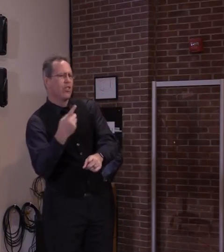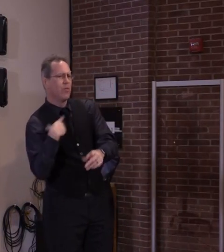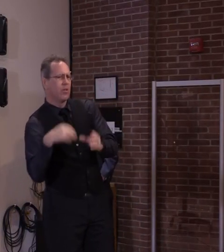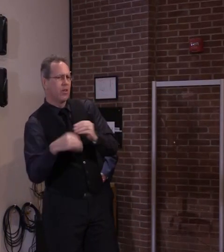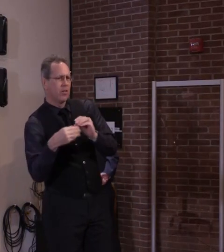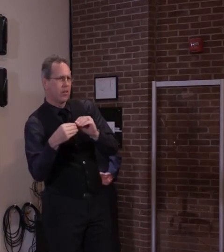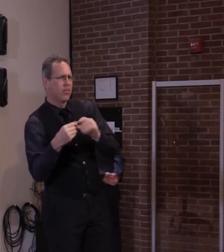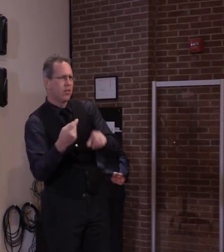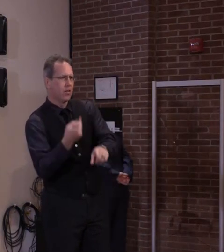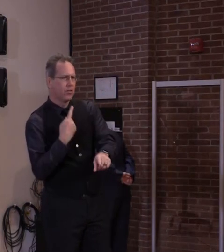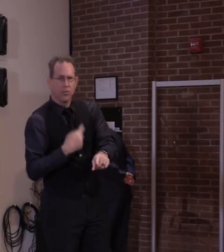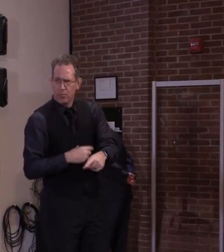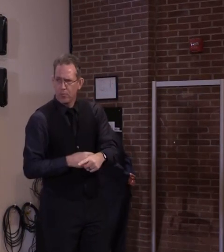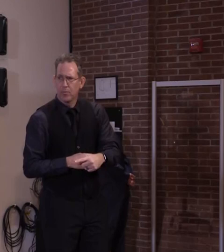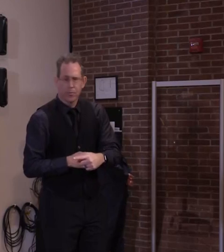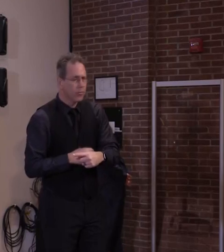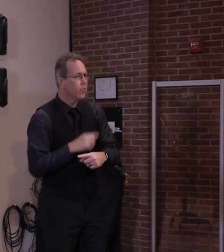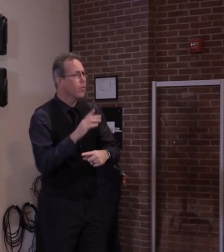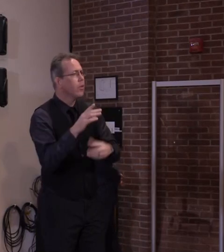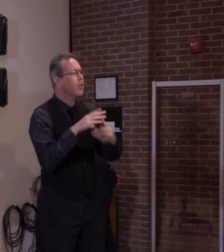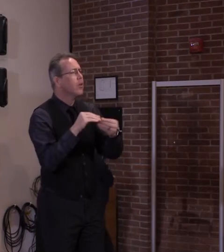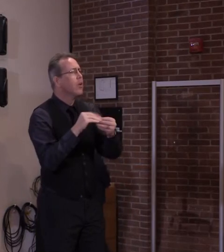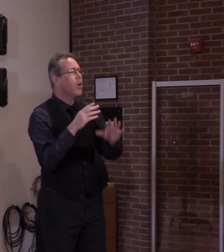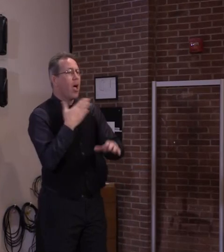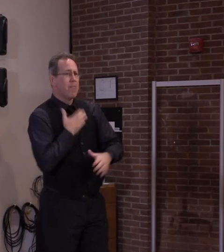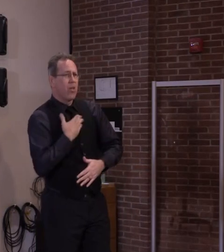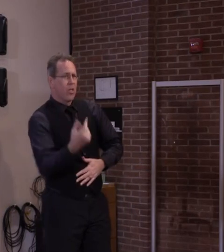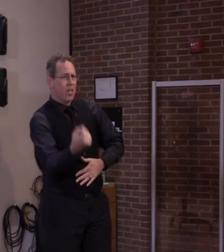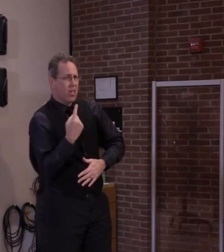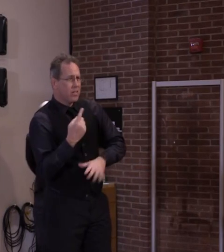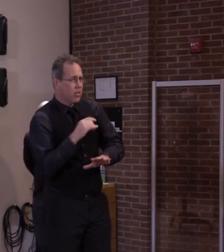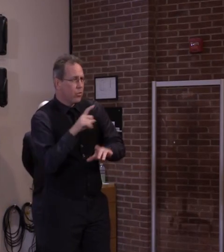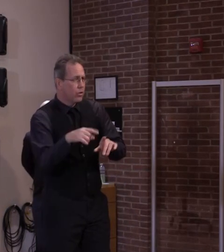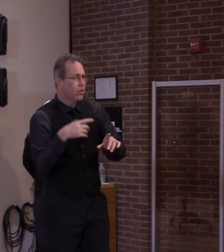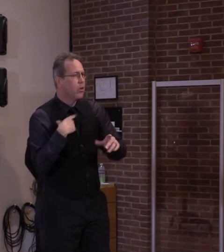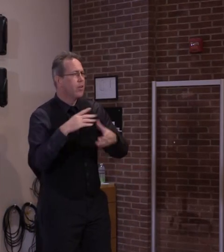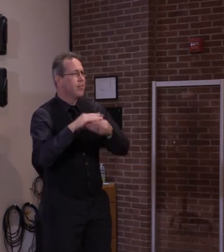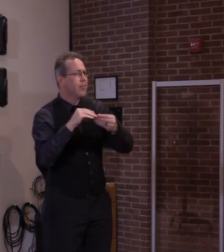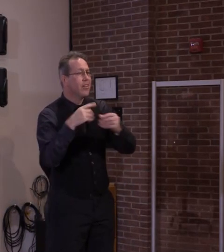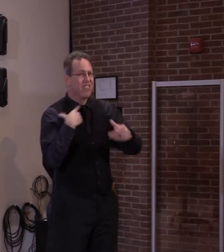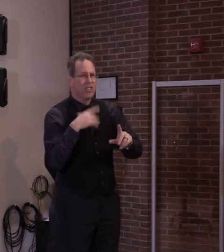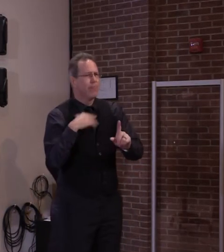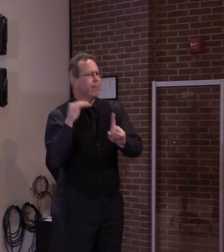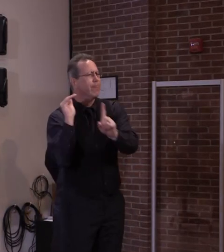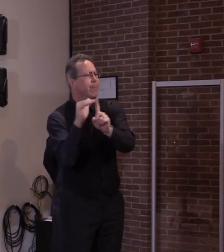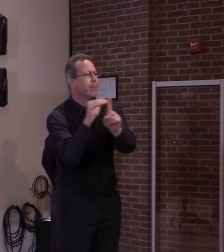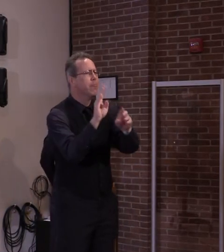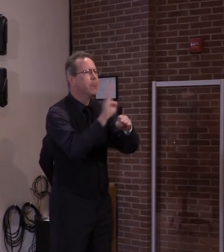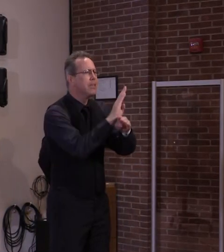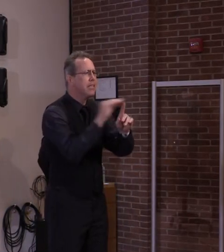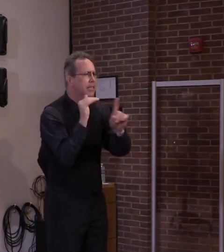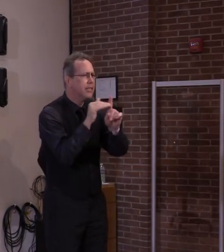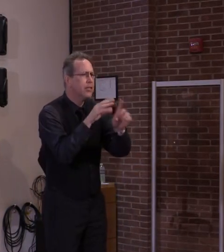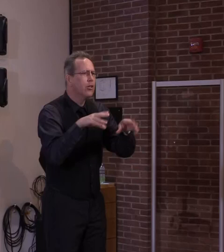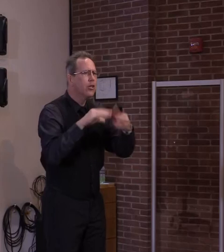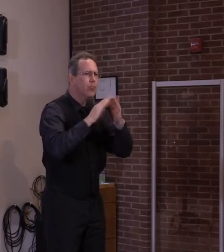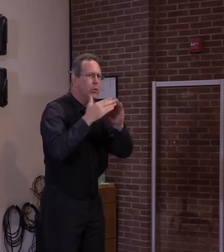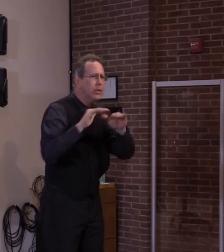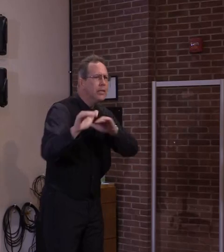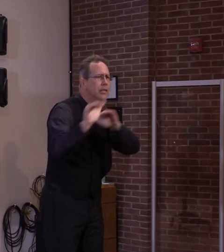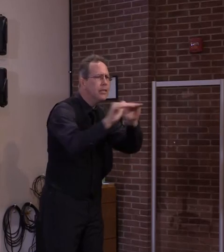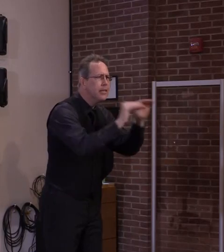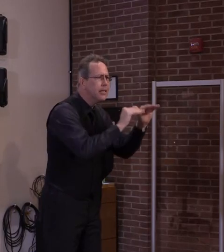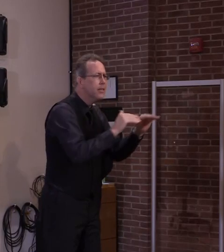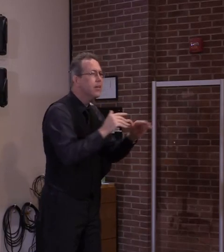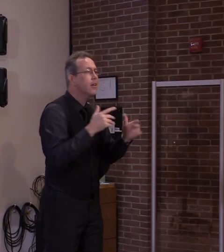bit about why we reached out to the business community. As a former business owner, continuity of operations is